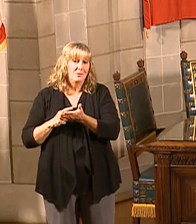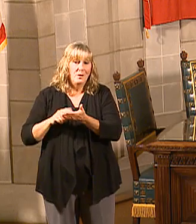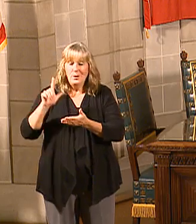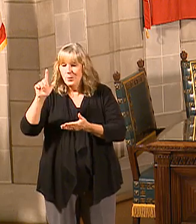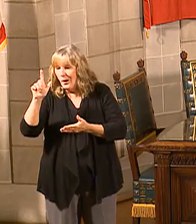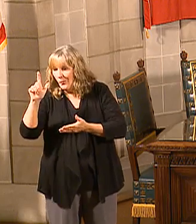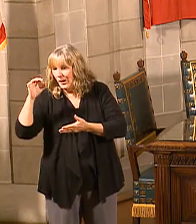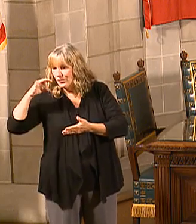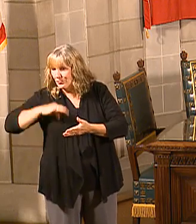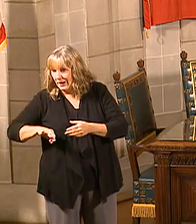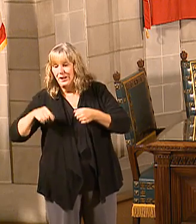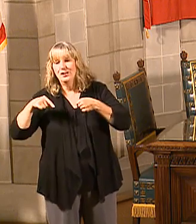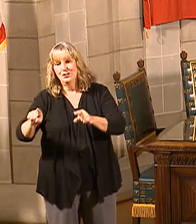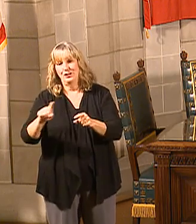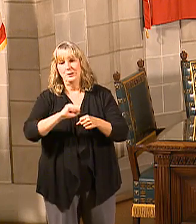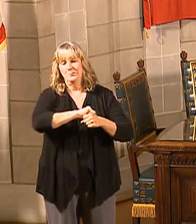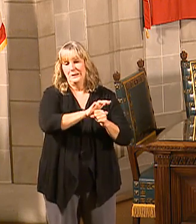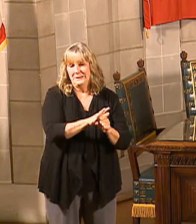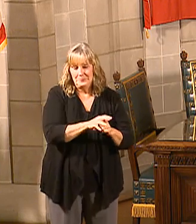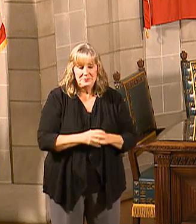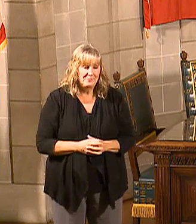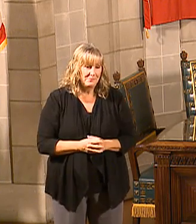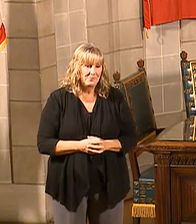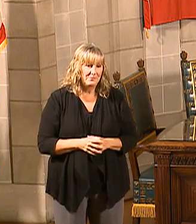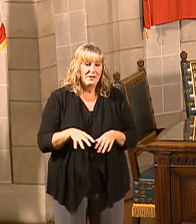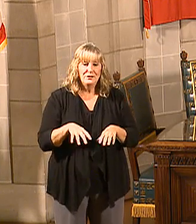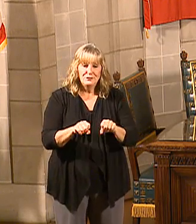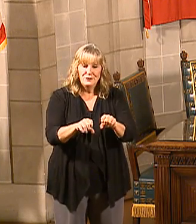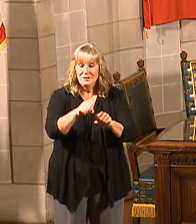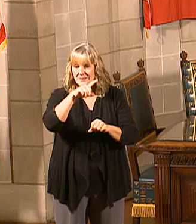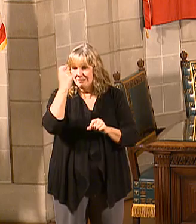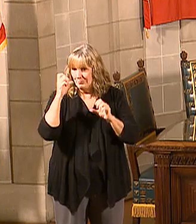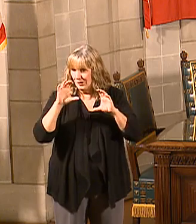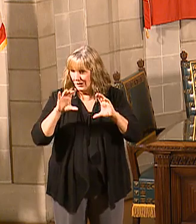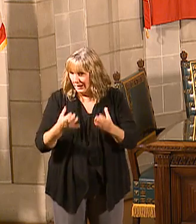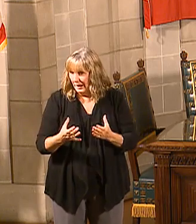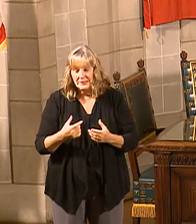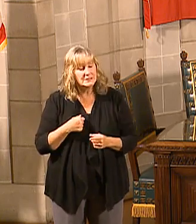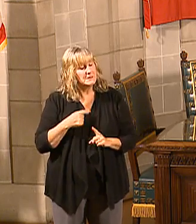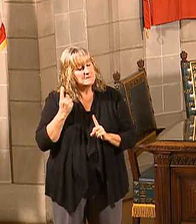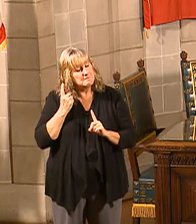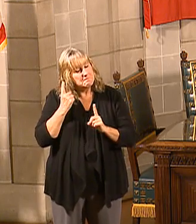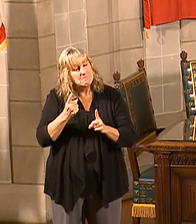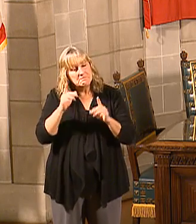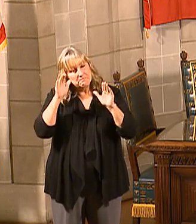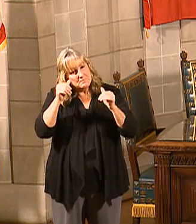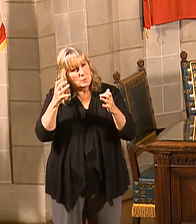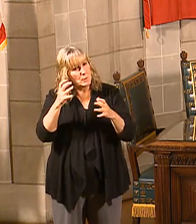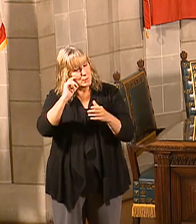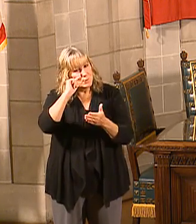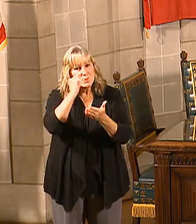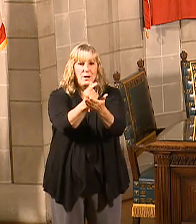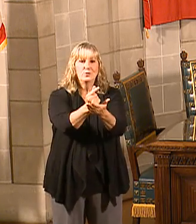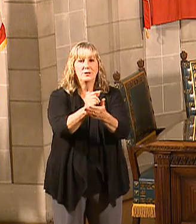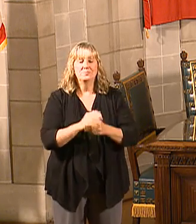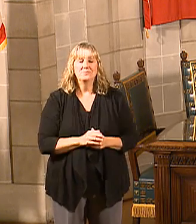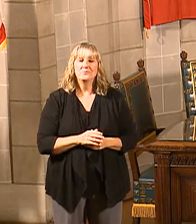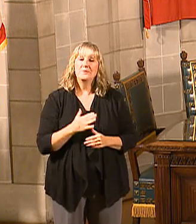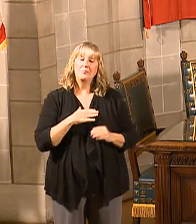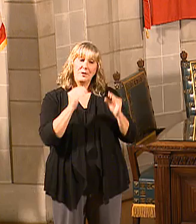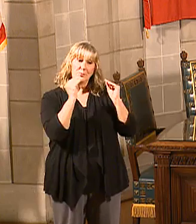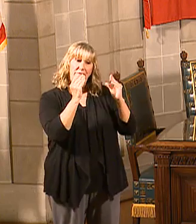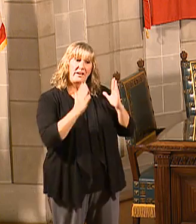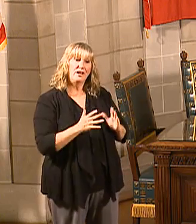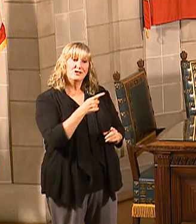hours during the pandemic. I took summer classes. I was bound and determined to graduate. My professors